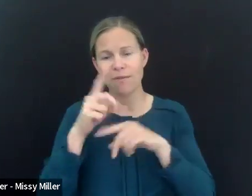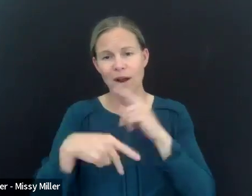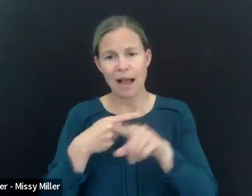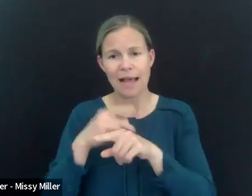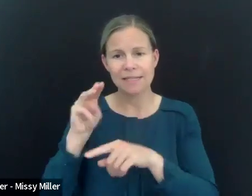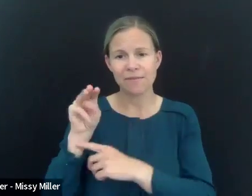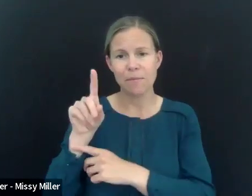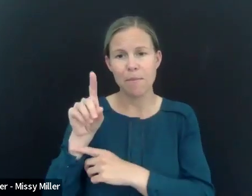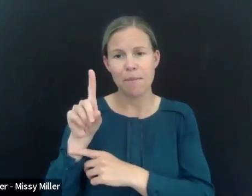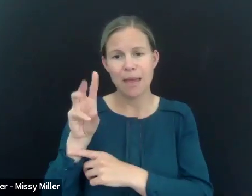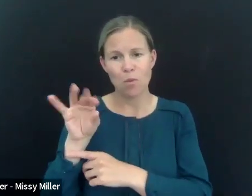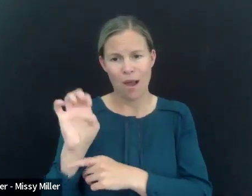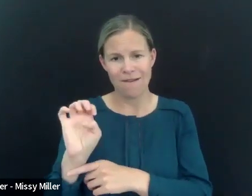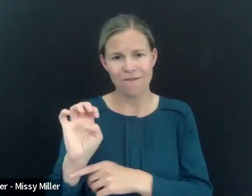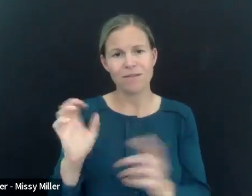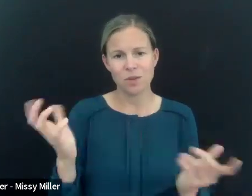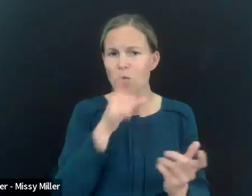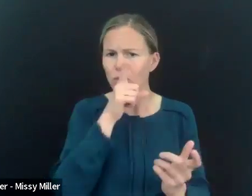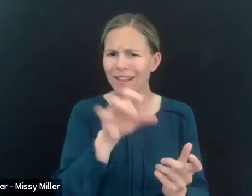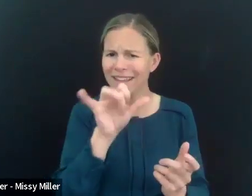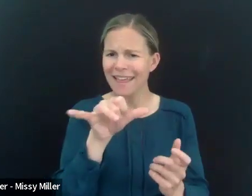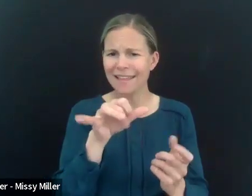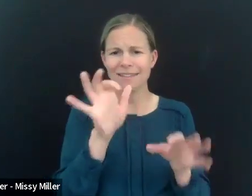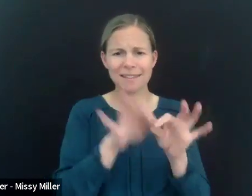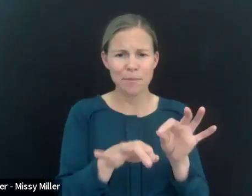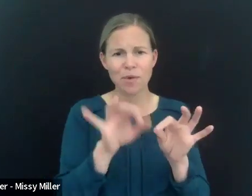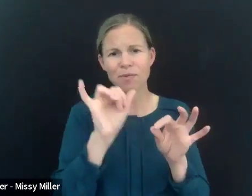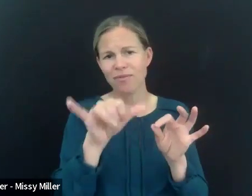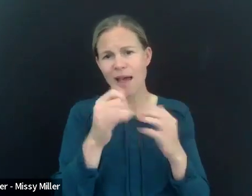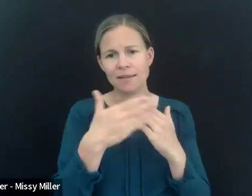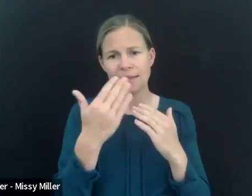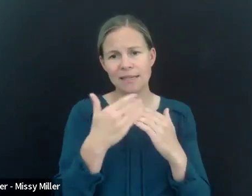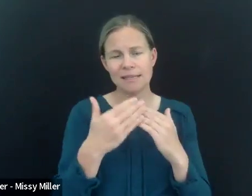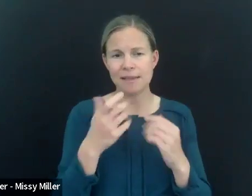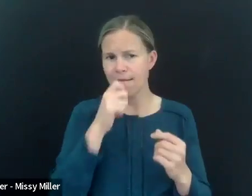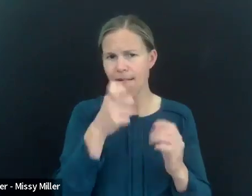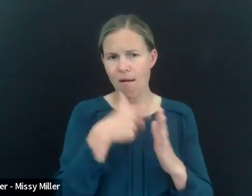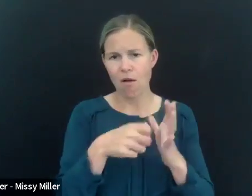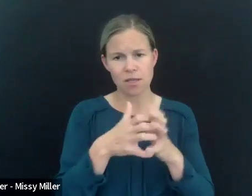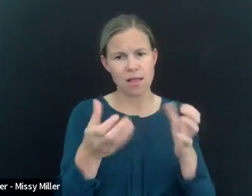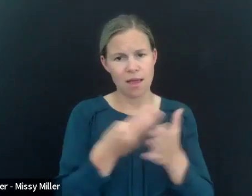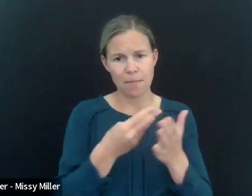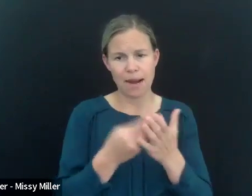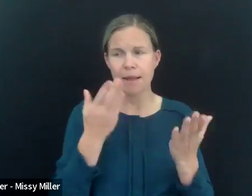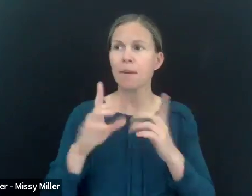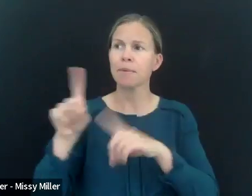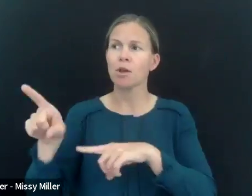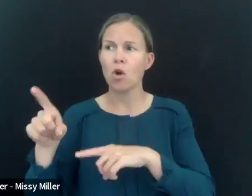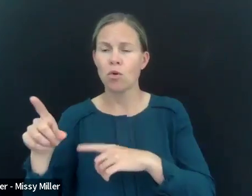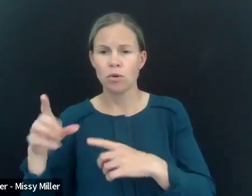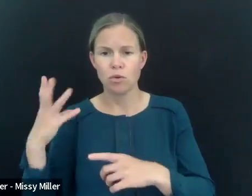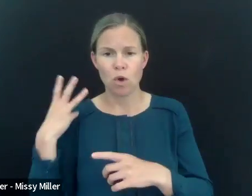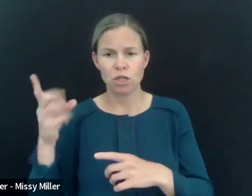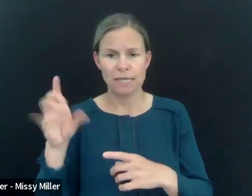So those are some very, simple and easy things that may or may not cost a lot of money if you can get to your Capitol, or you can get to your